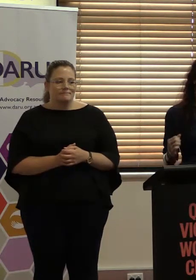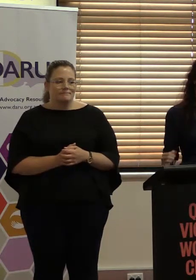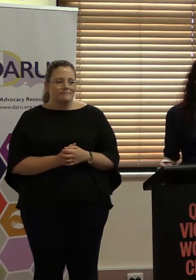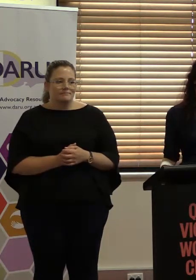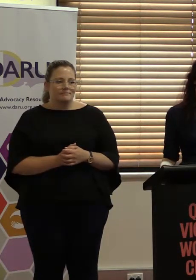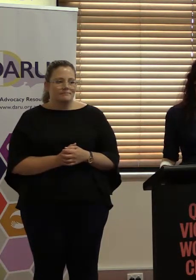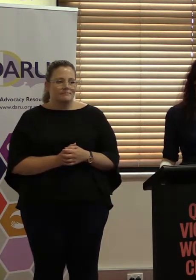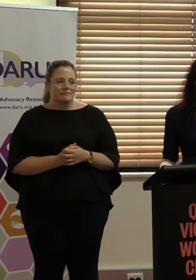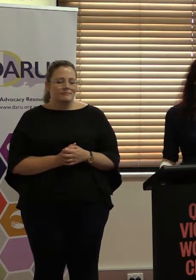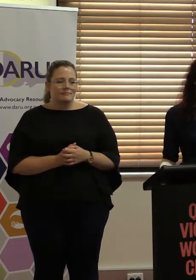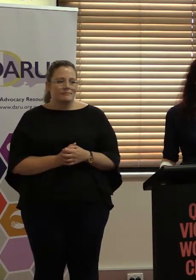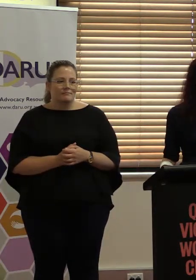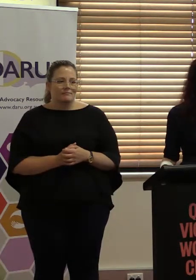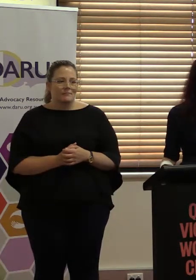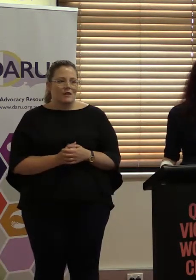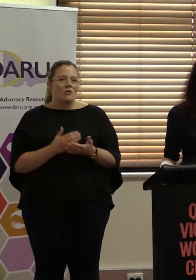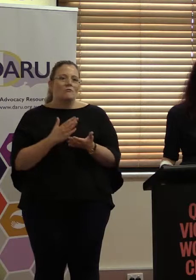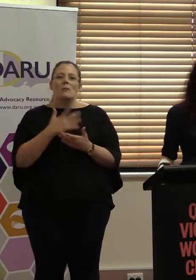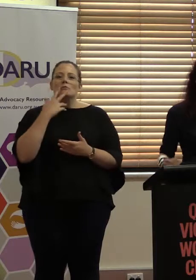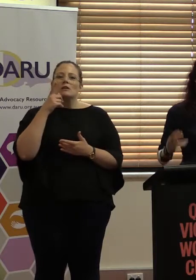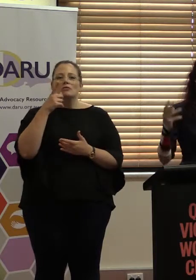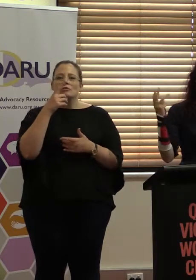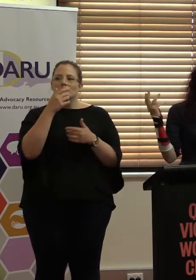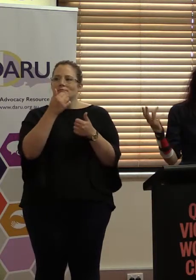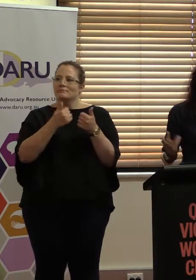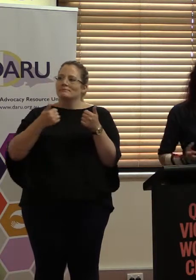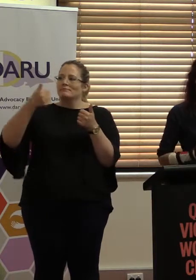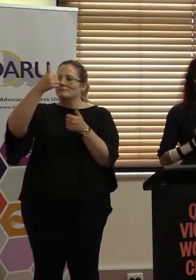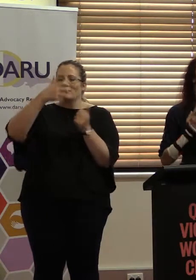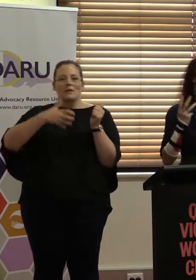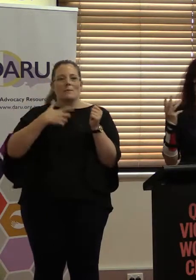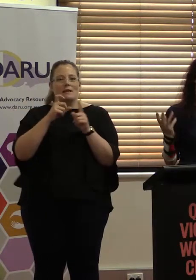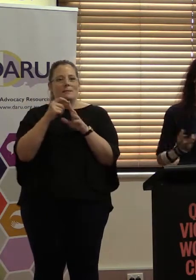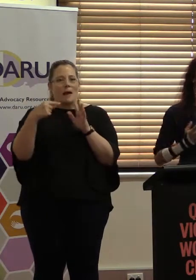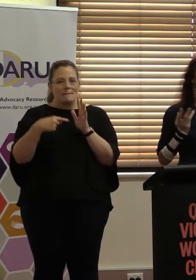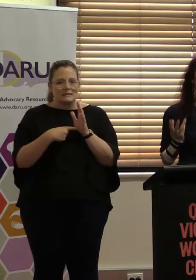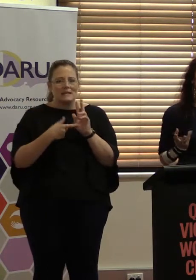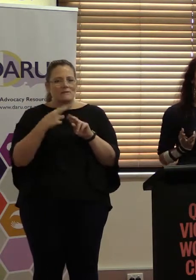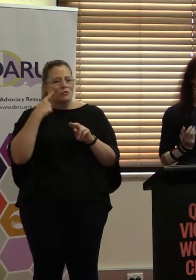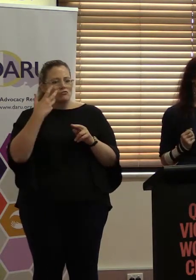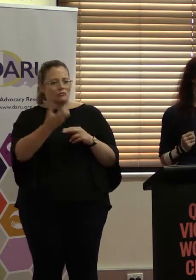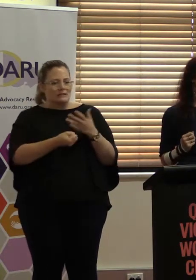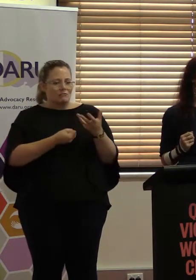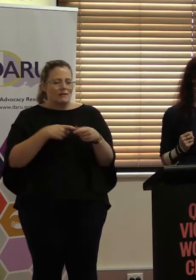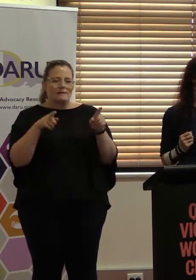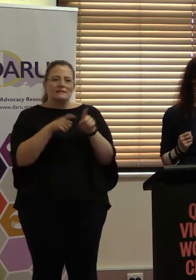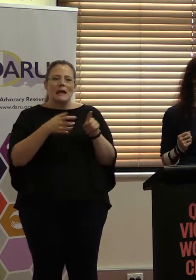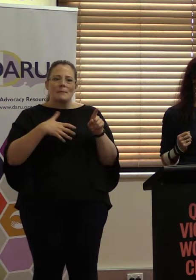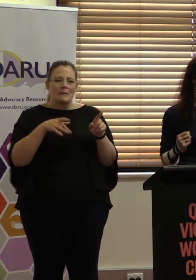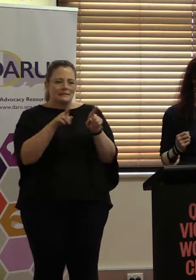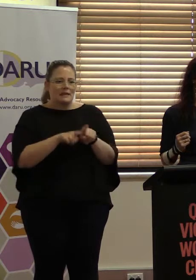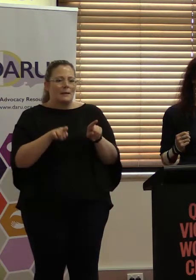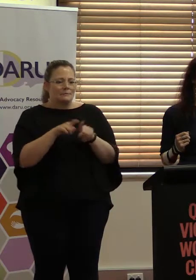of any complaints department and you had the same complaints coming in year after year on the same subject